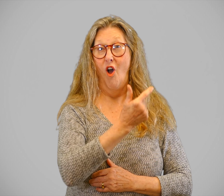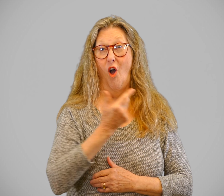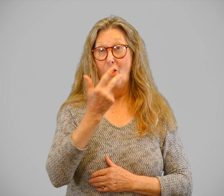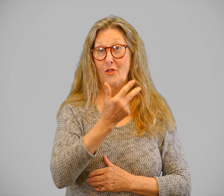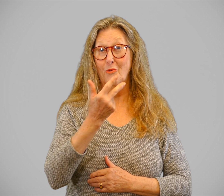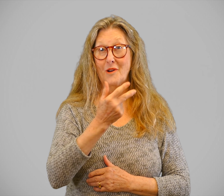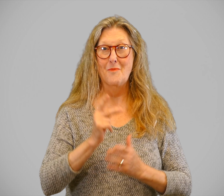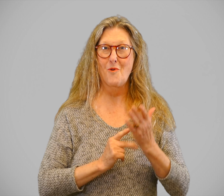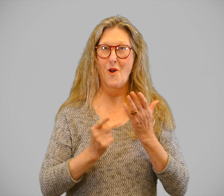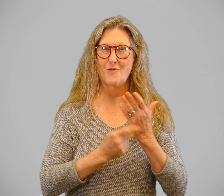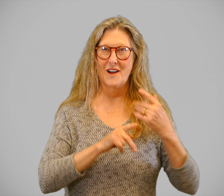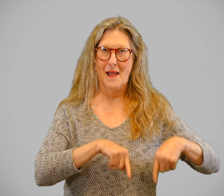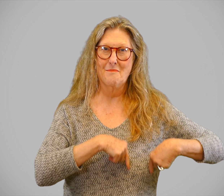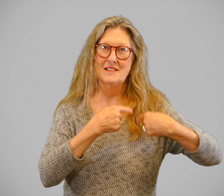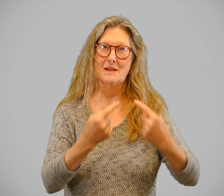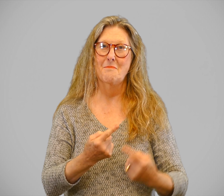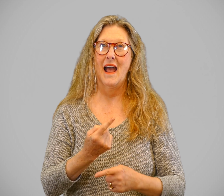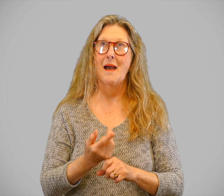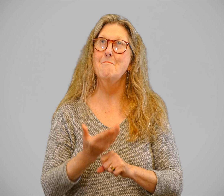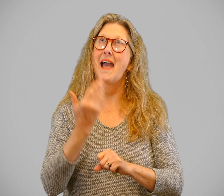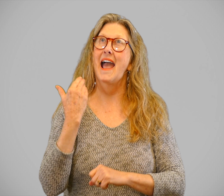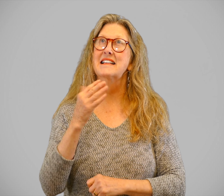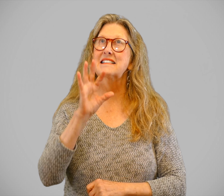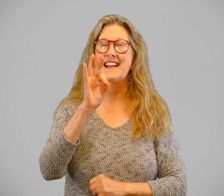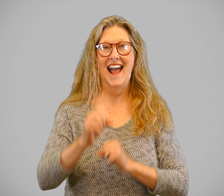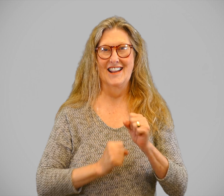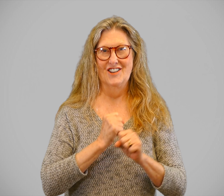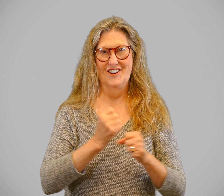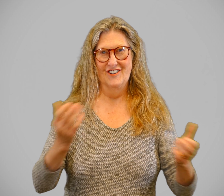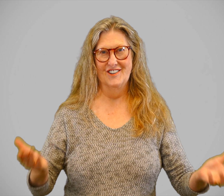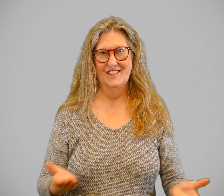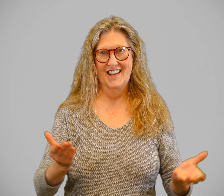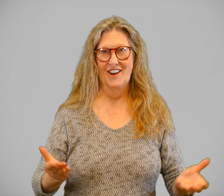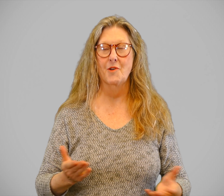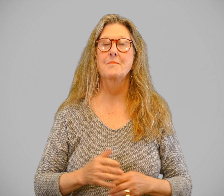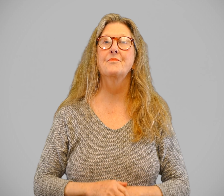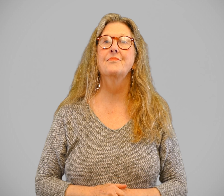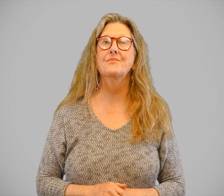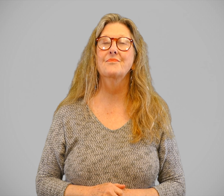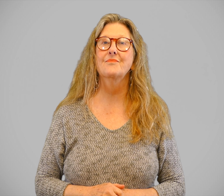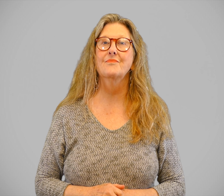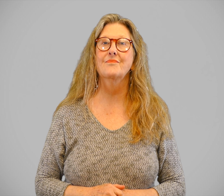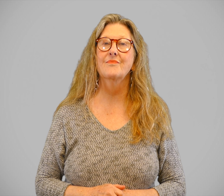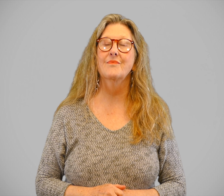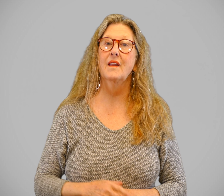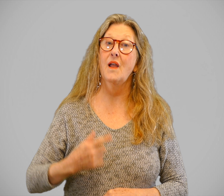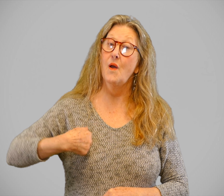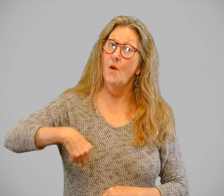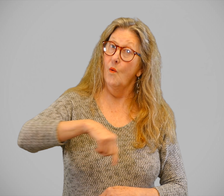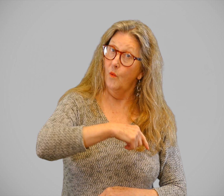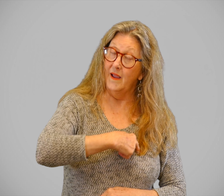We are always looking for new students who match